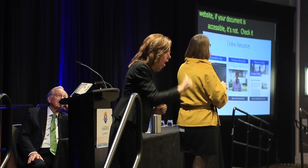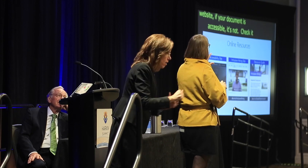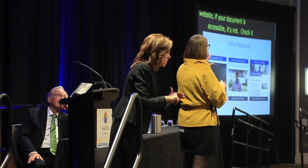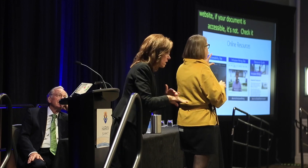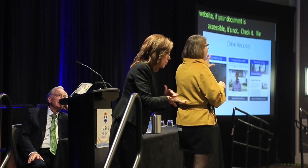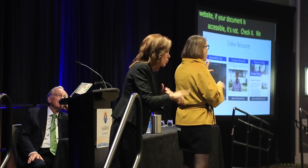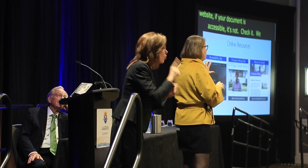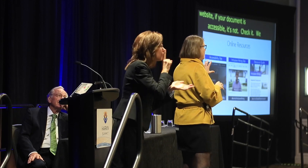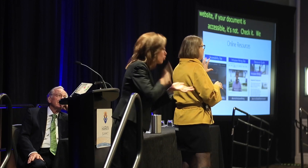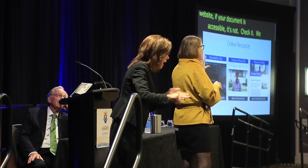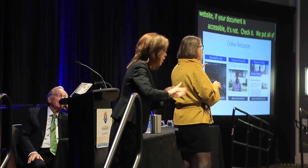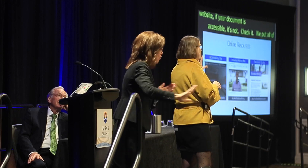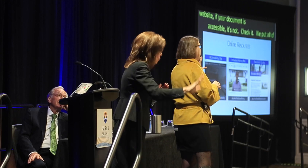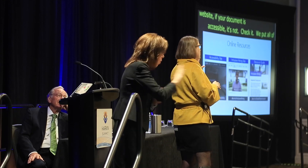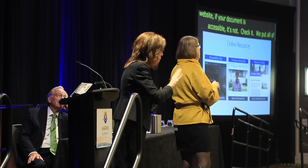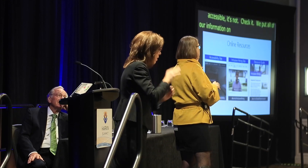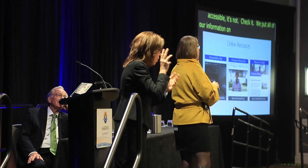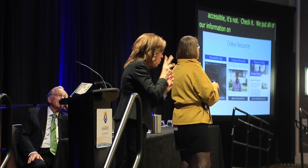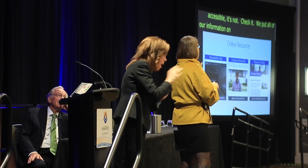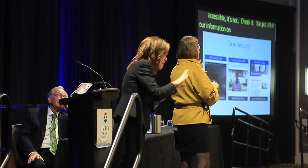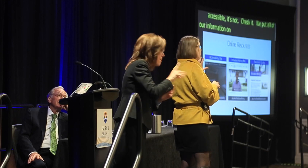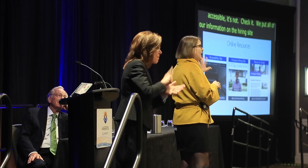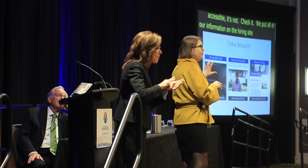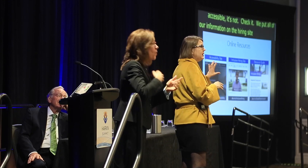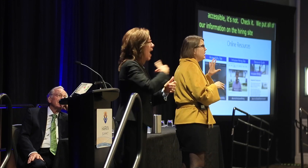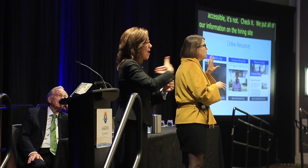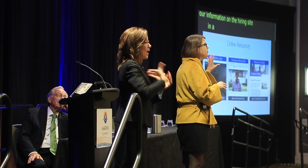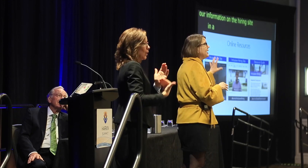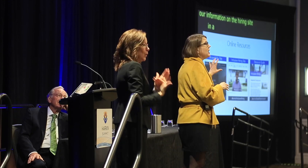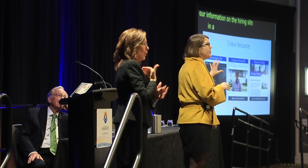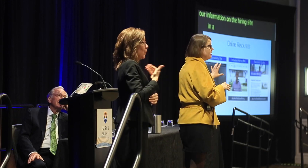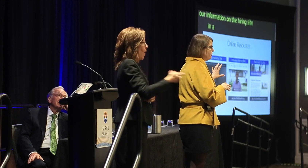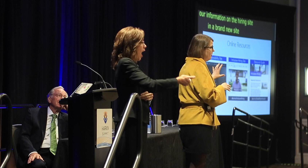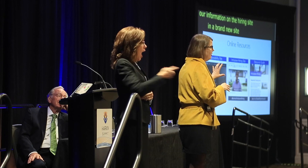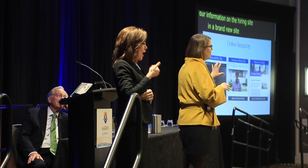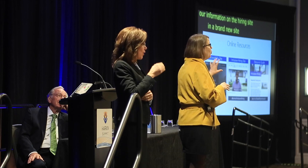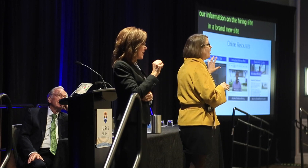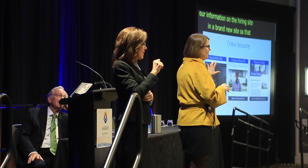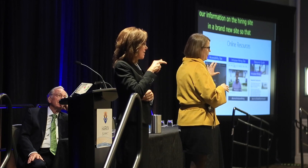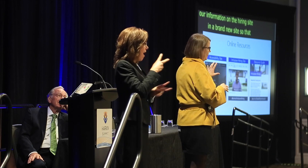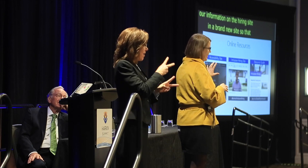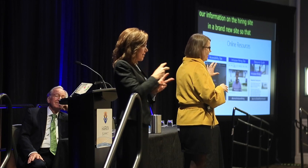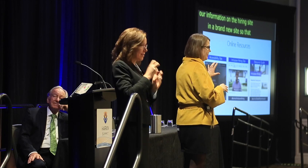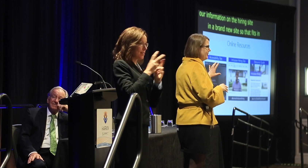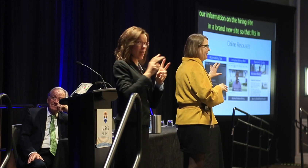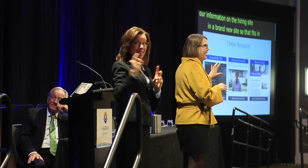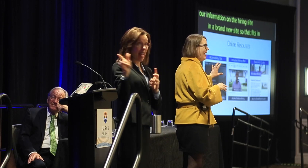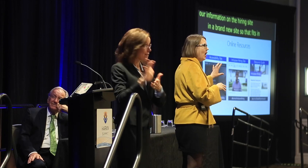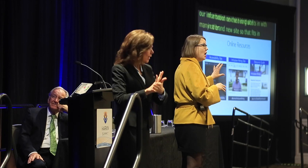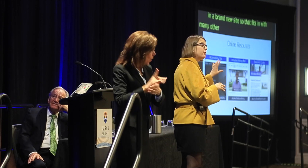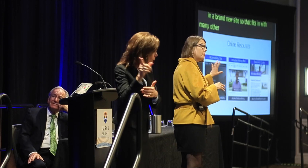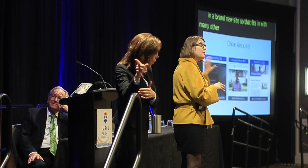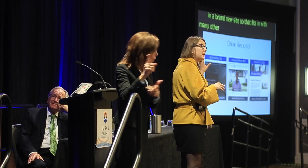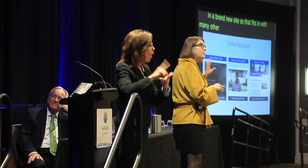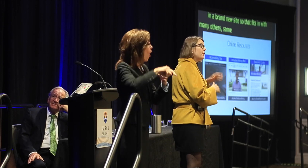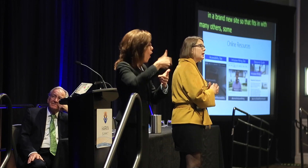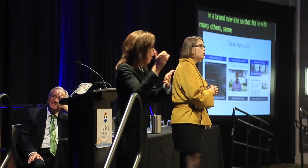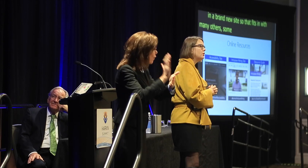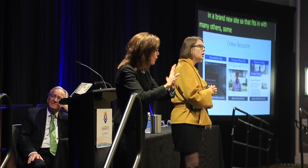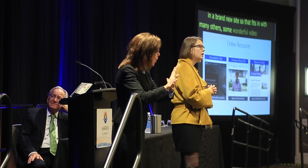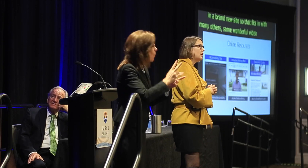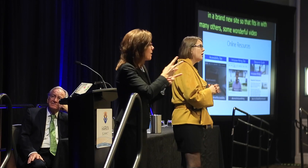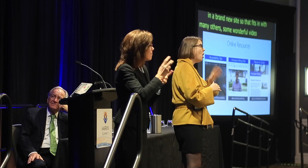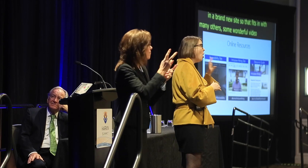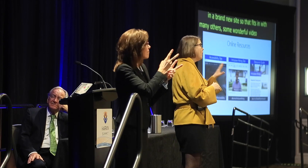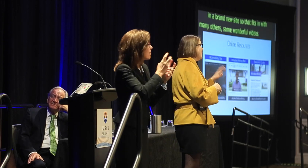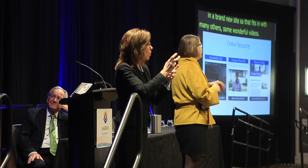all of our information on the hiring site, a brand new site. So that video and many others, some wonderful videos, are some of the people that I